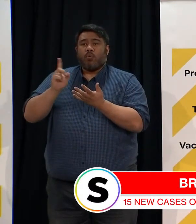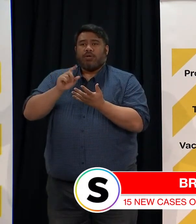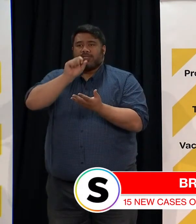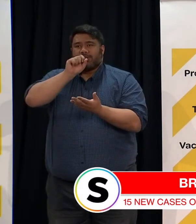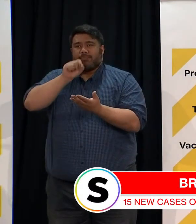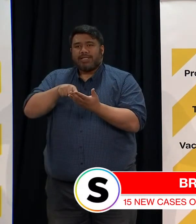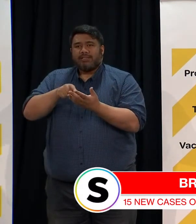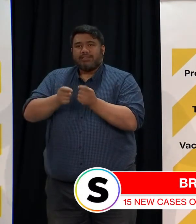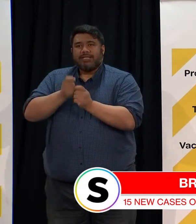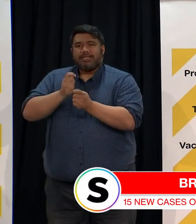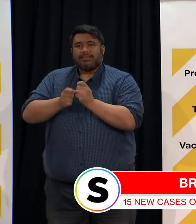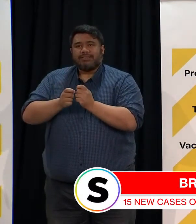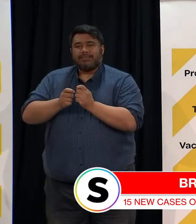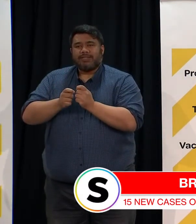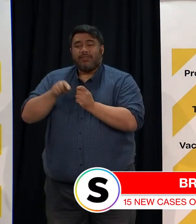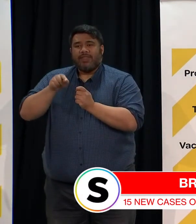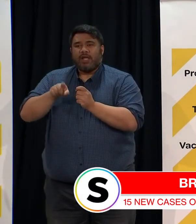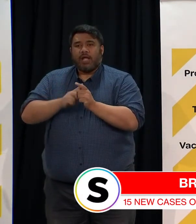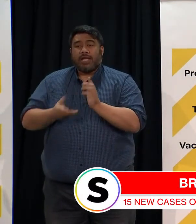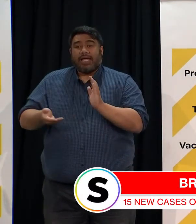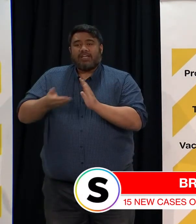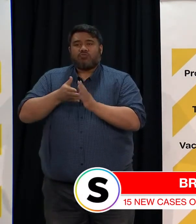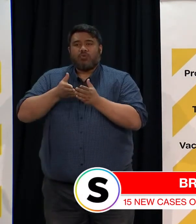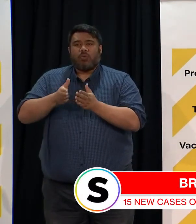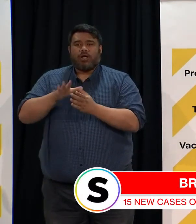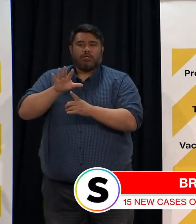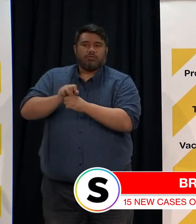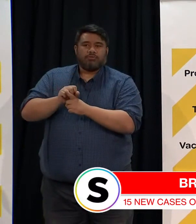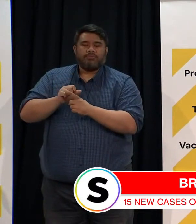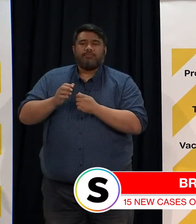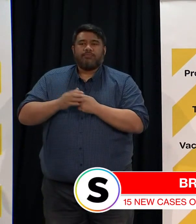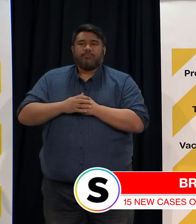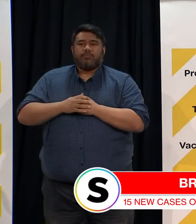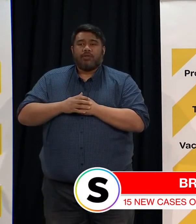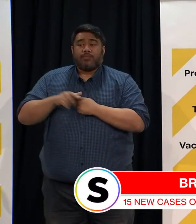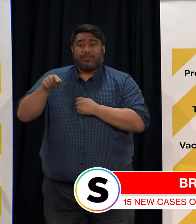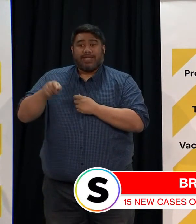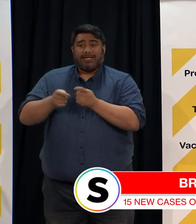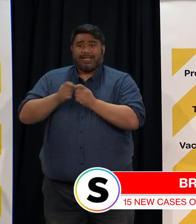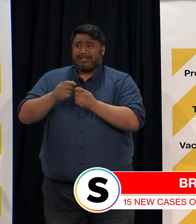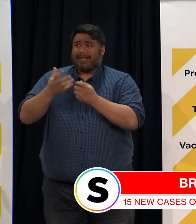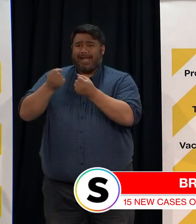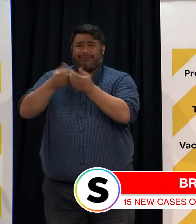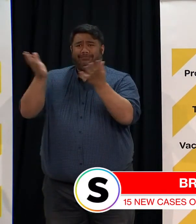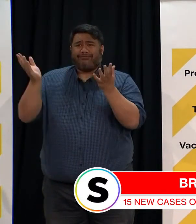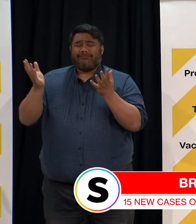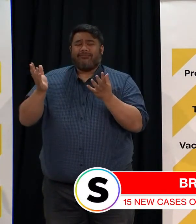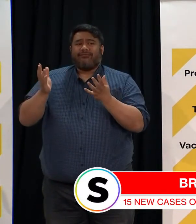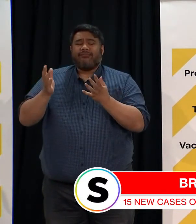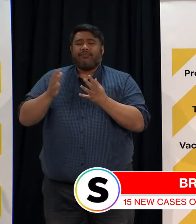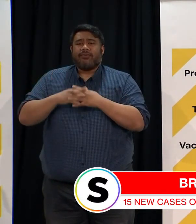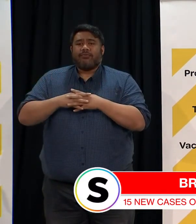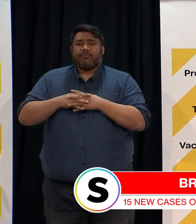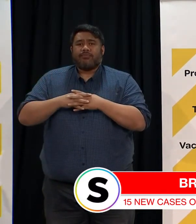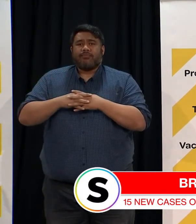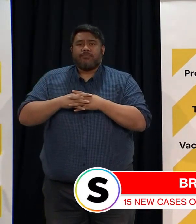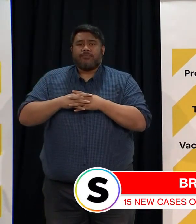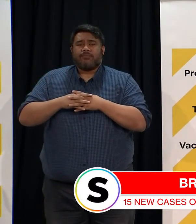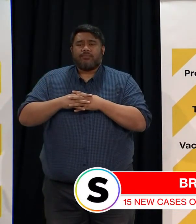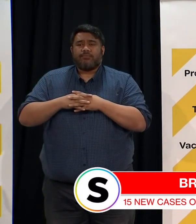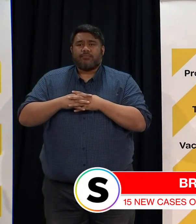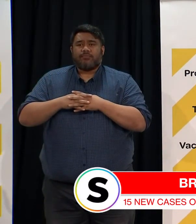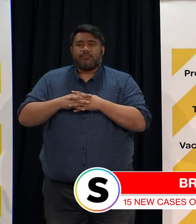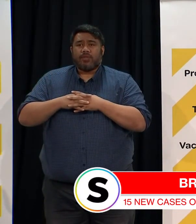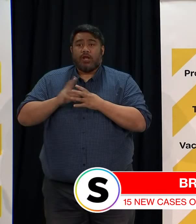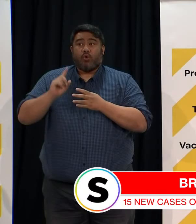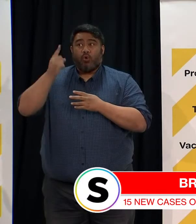saliva-based sampling as a complement to that. But at the moment, the testing is widely available, and we've got still a significant